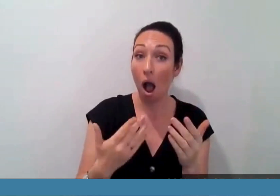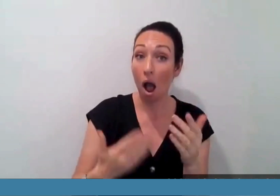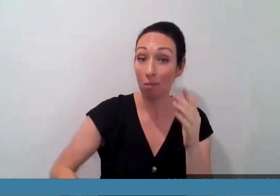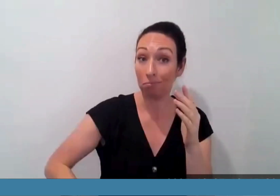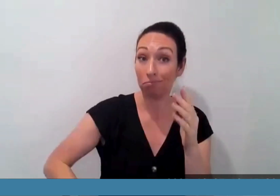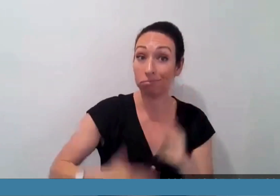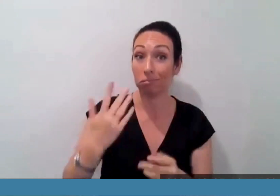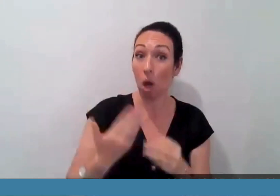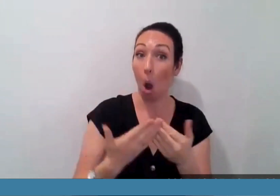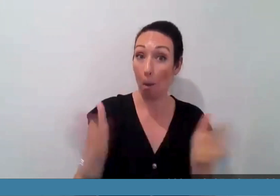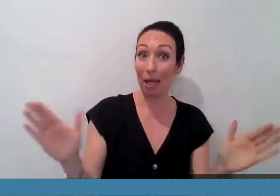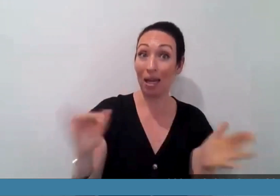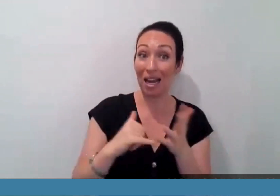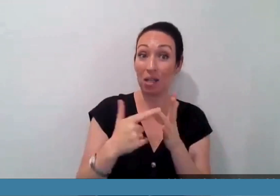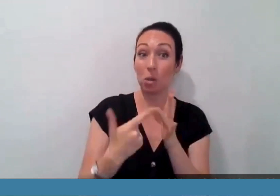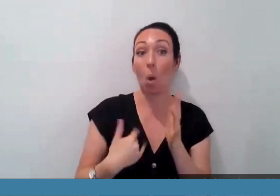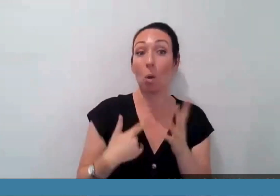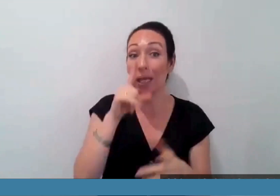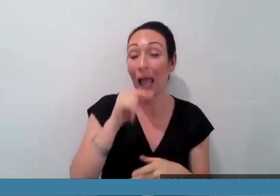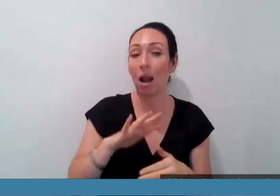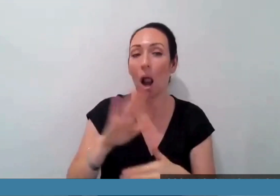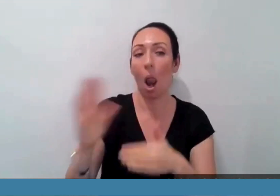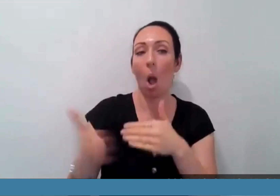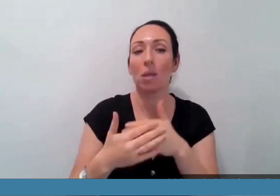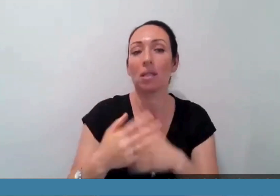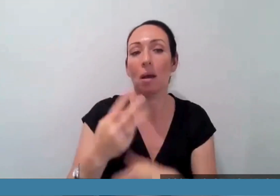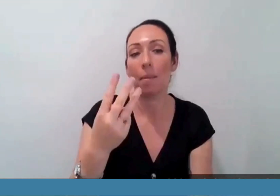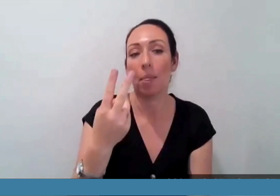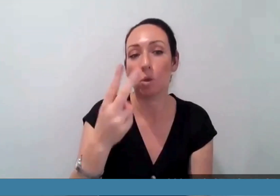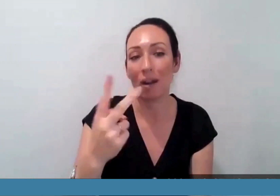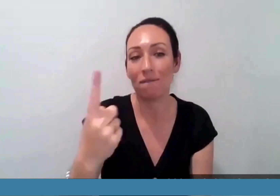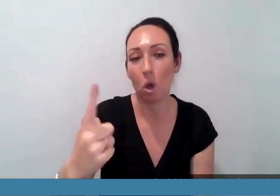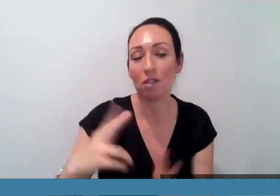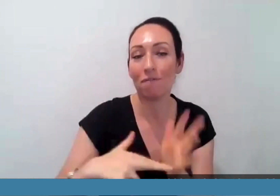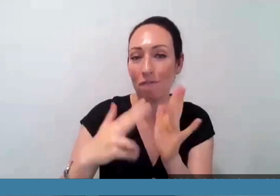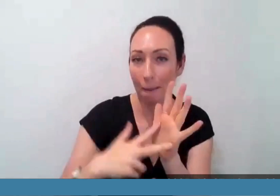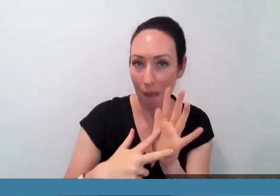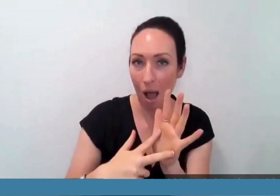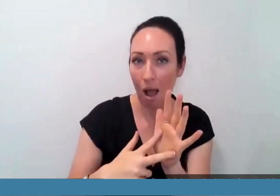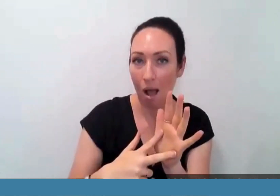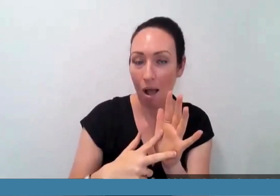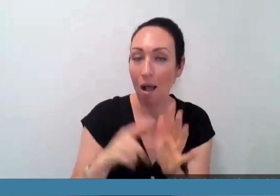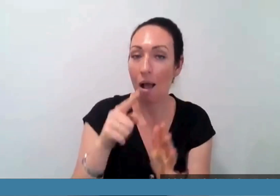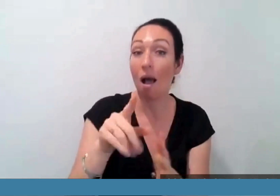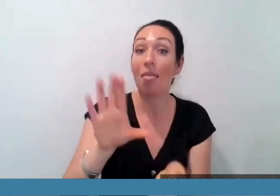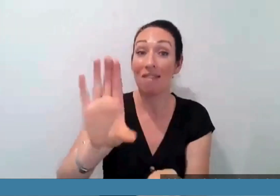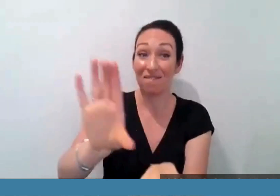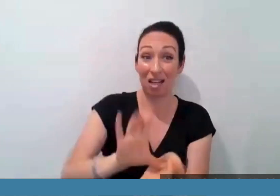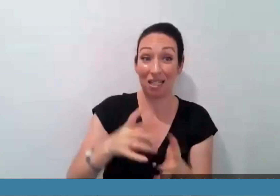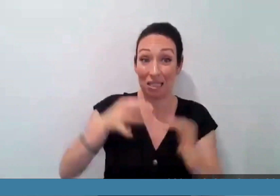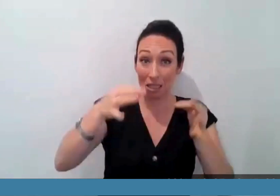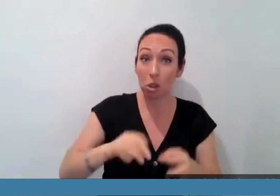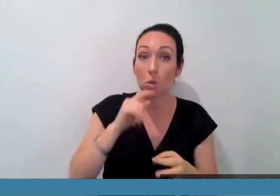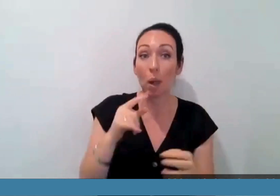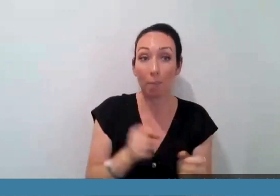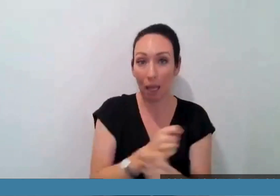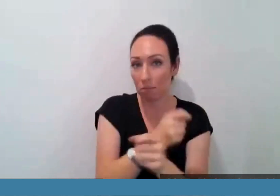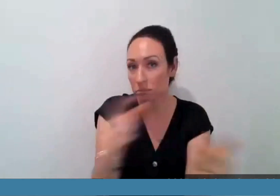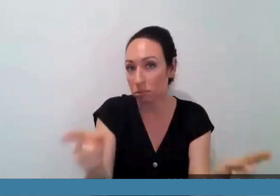November. Funding decisions will be communicated by early Feb at the latest, but if we can get that out earlier, of